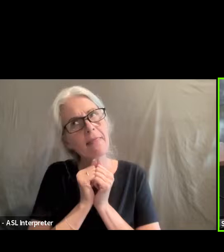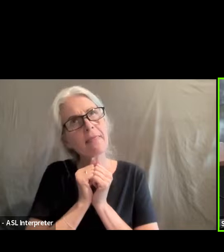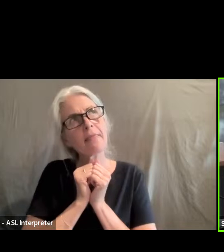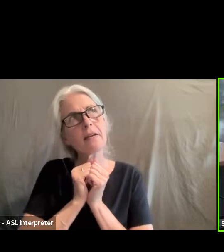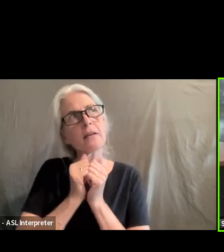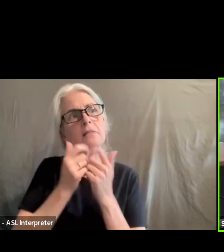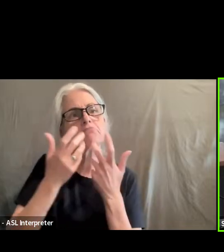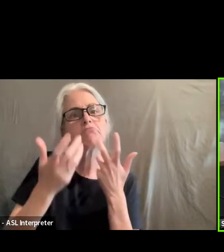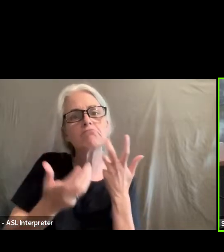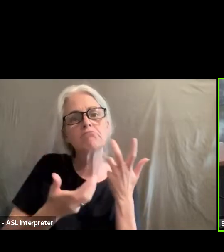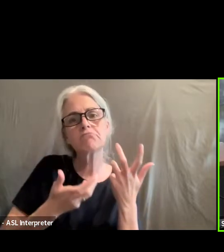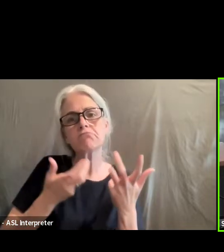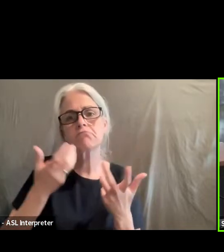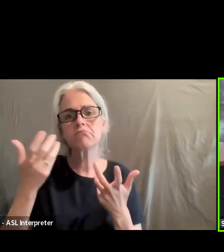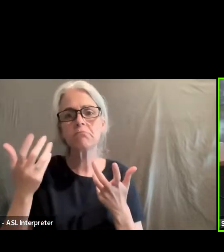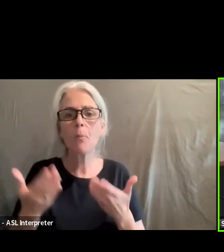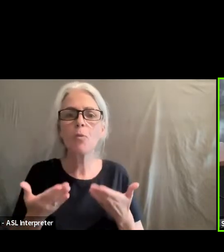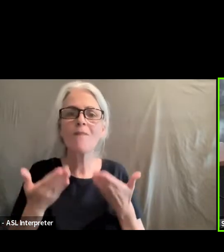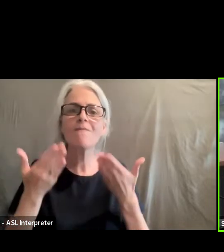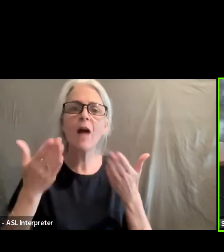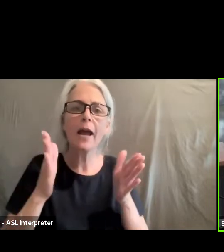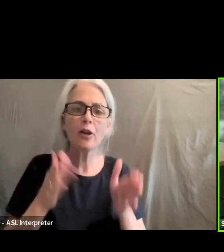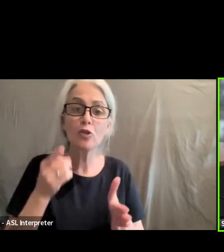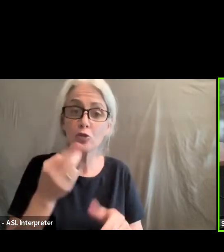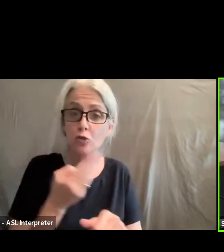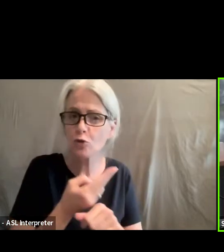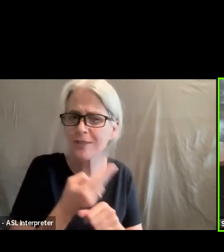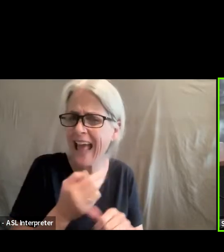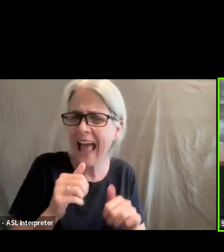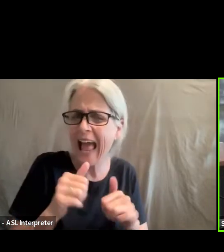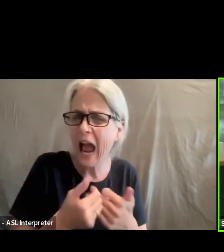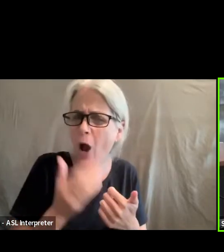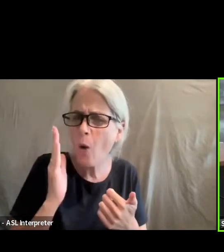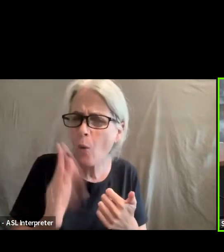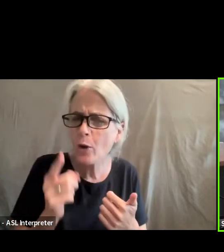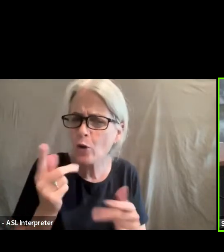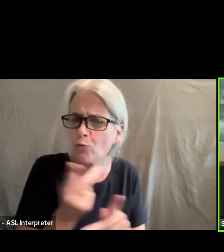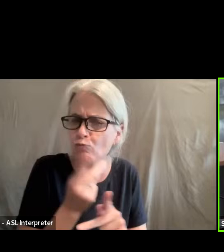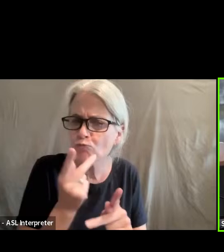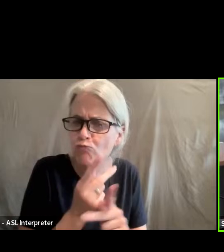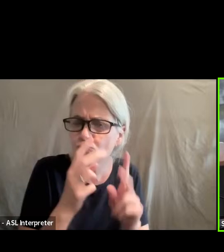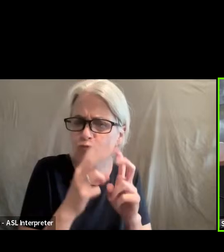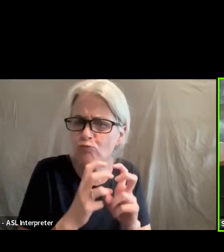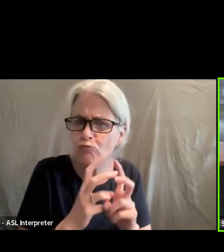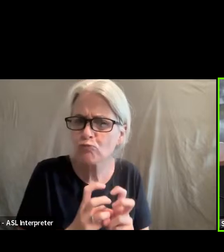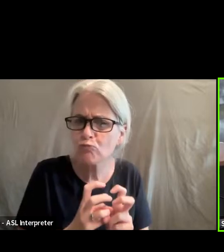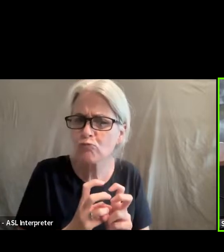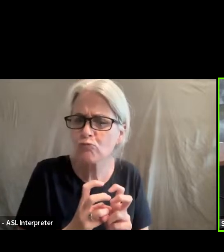the providers that you use? How are you going to